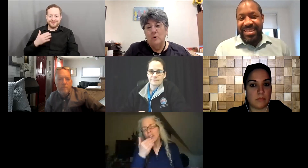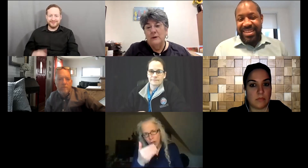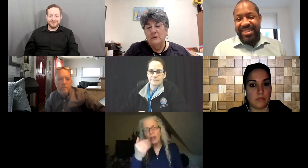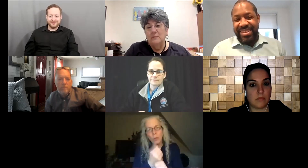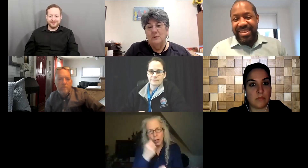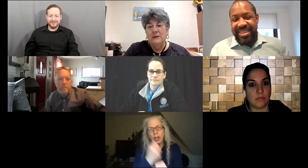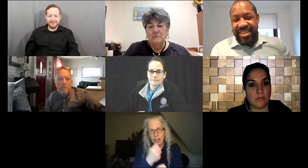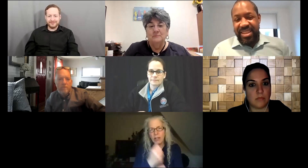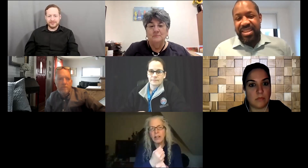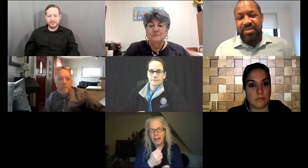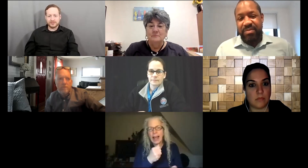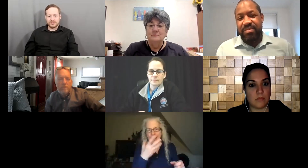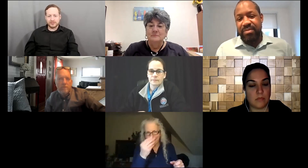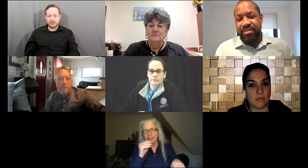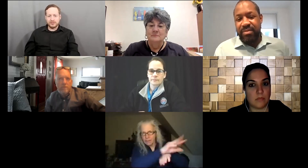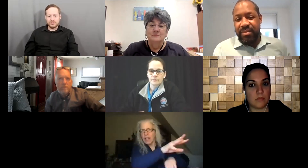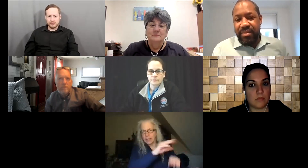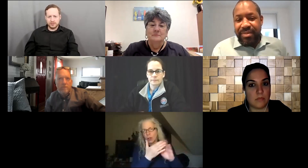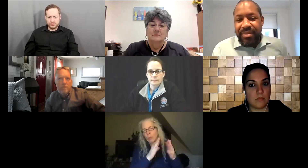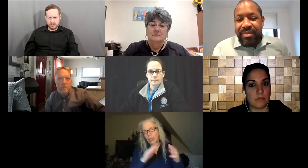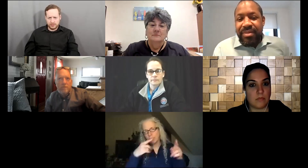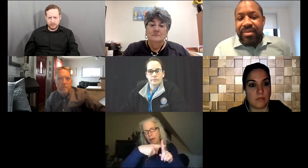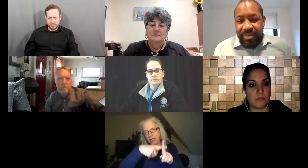great work in the community.